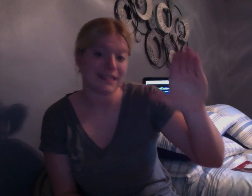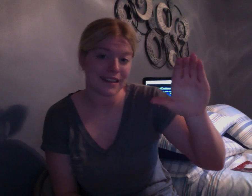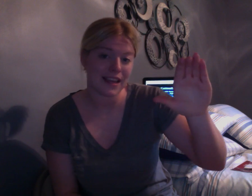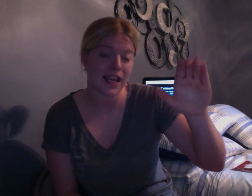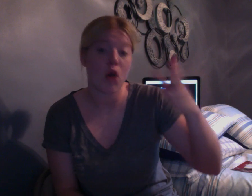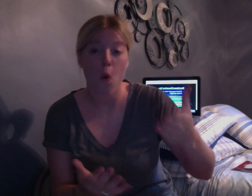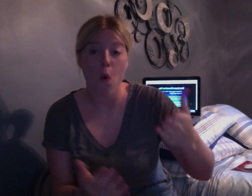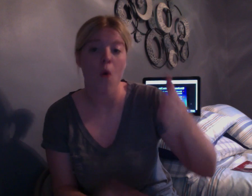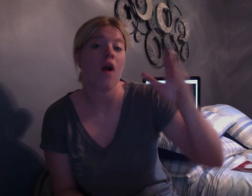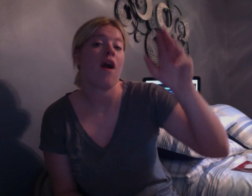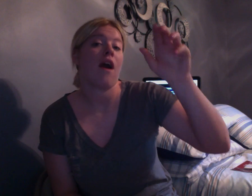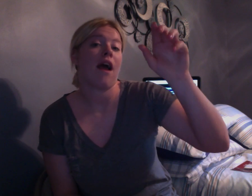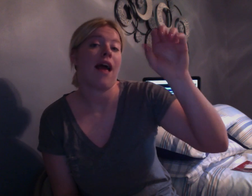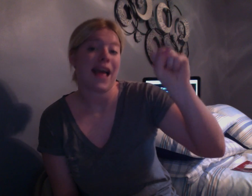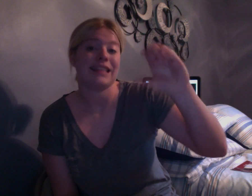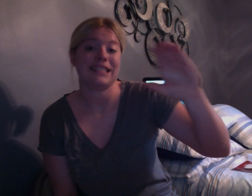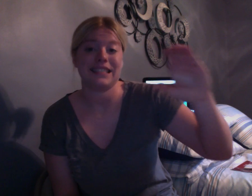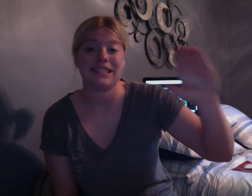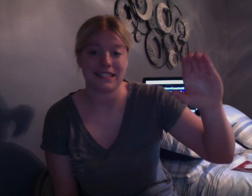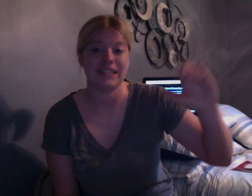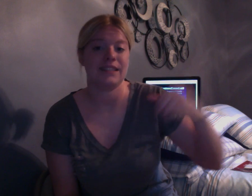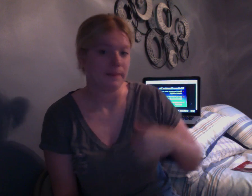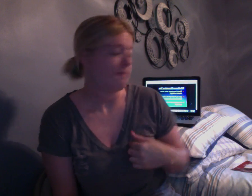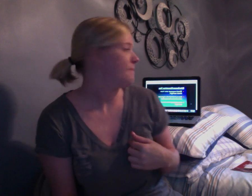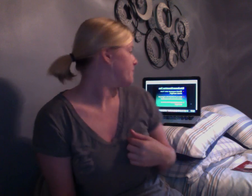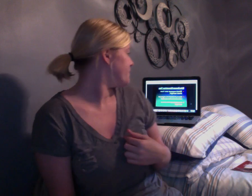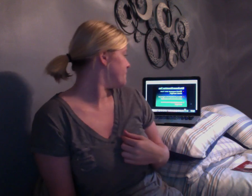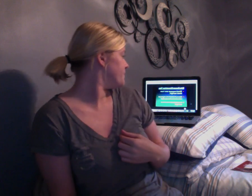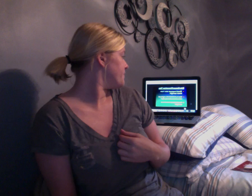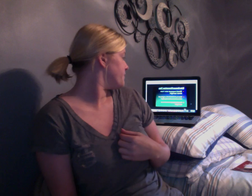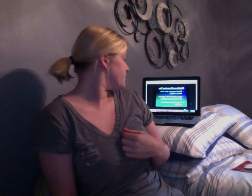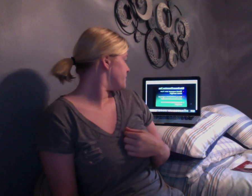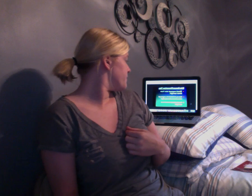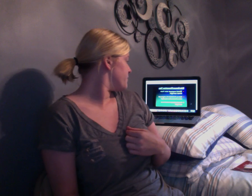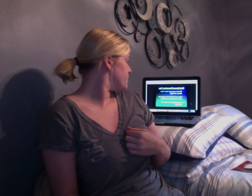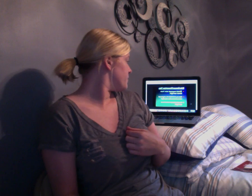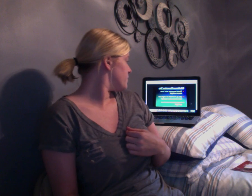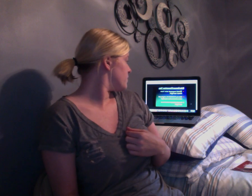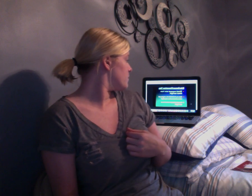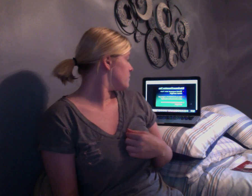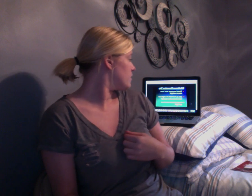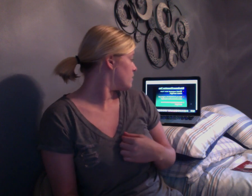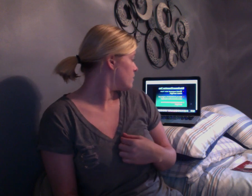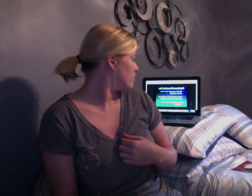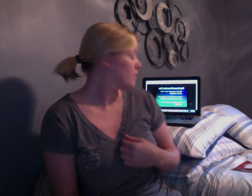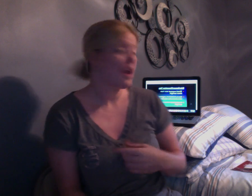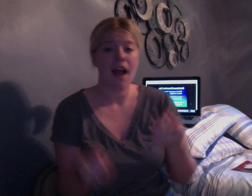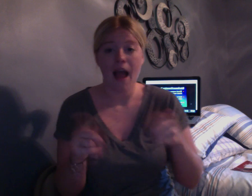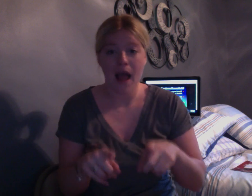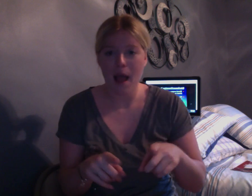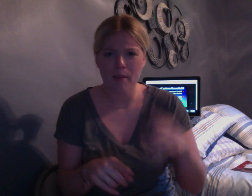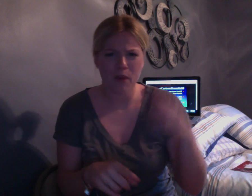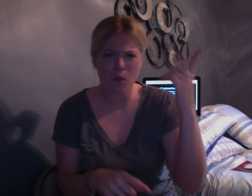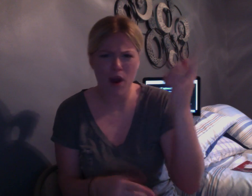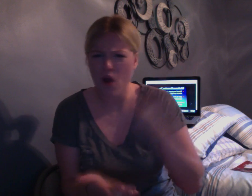years, we have seen an increase in skin cancer rates. One of the major risk factors that can be controlled is sun exposure. It is important to